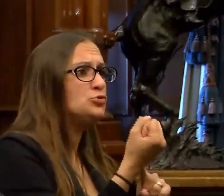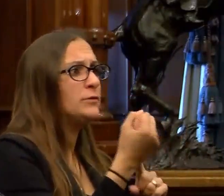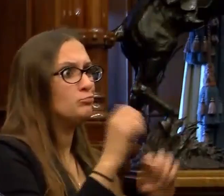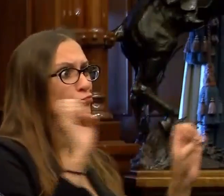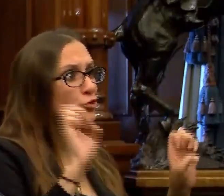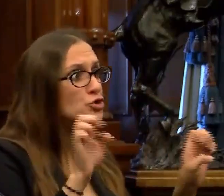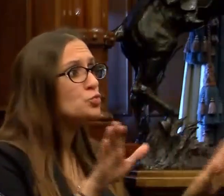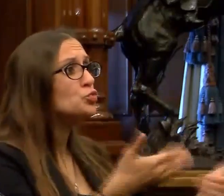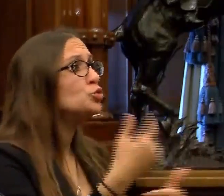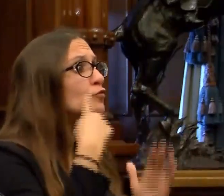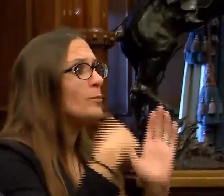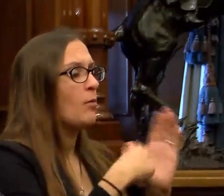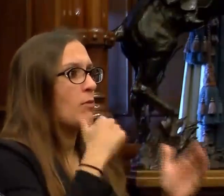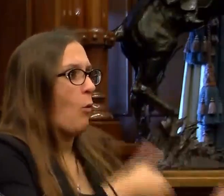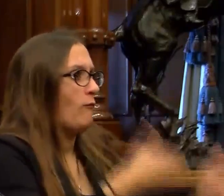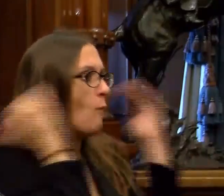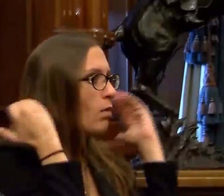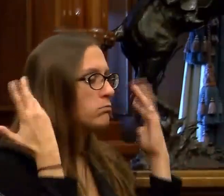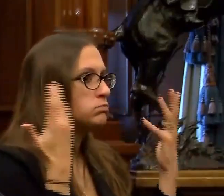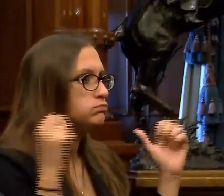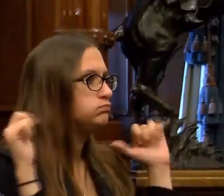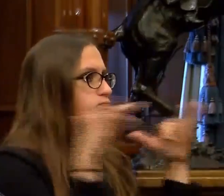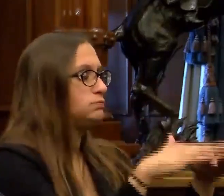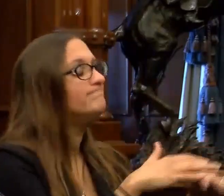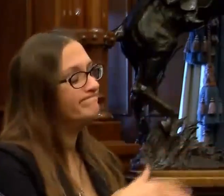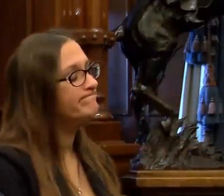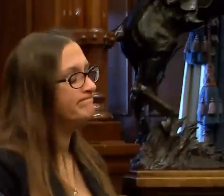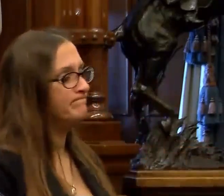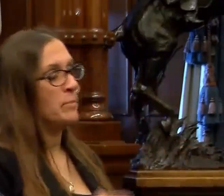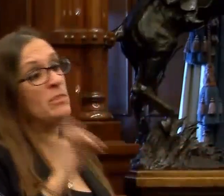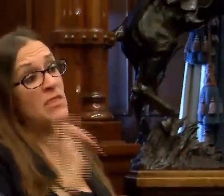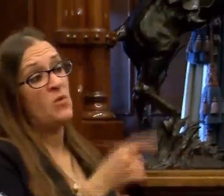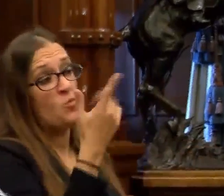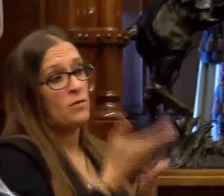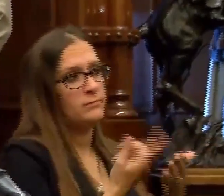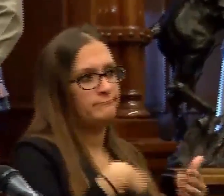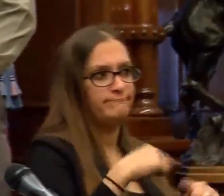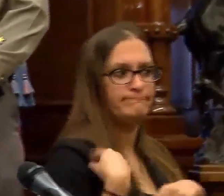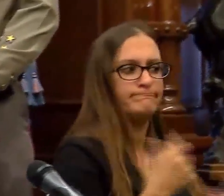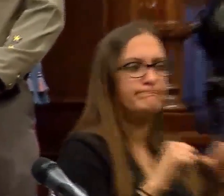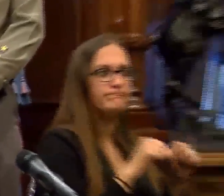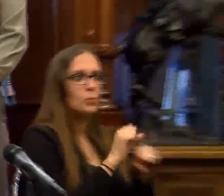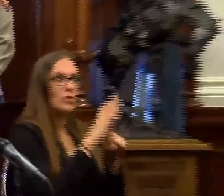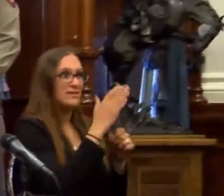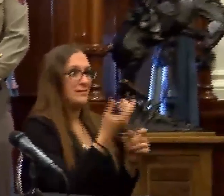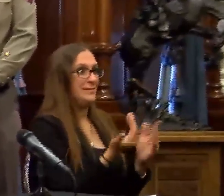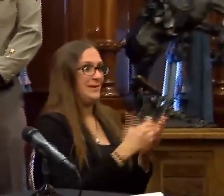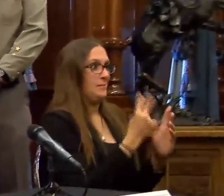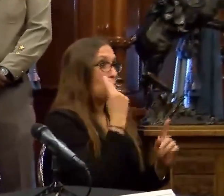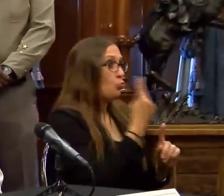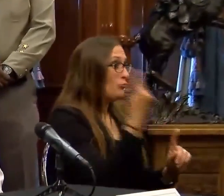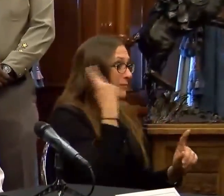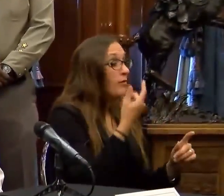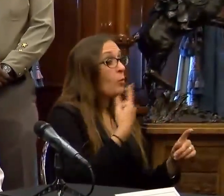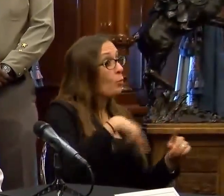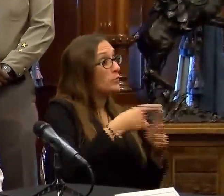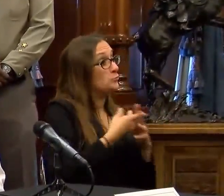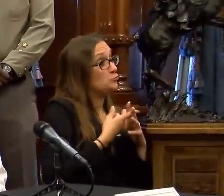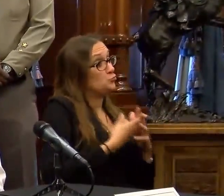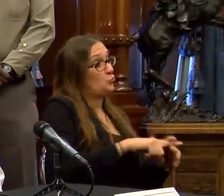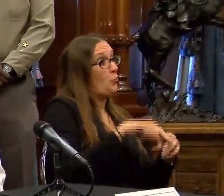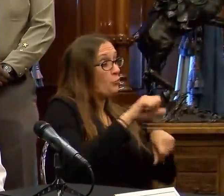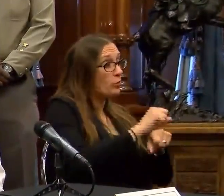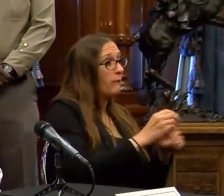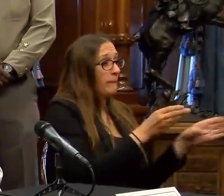the health care situations, the emergency rooms, don't get overwhelmed? That's one thing that we constantly work on. And again, let's go back in time. We began working